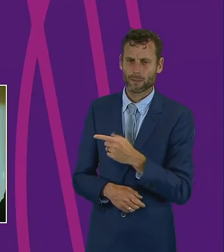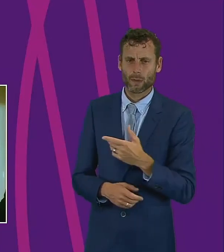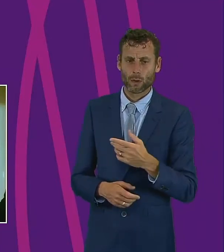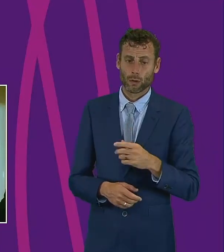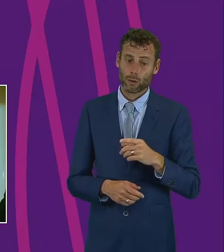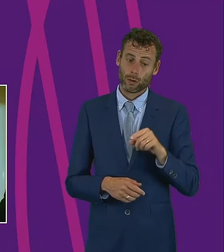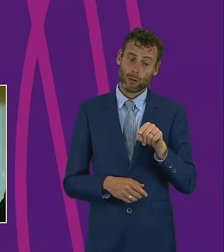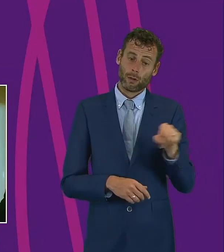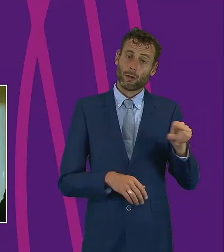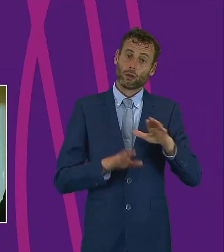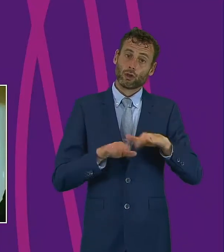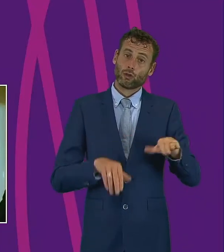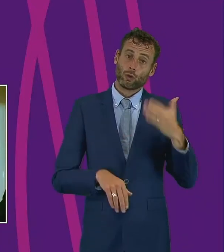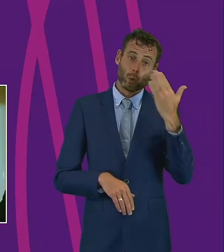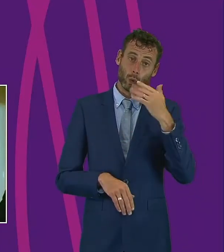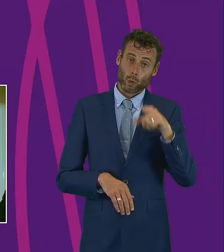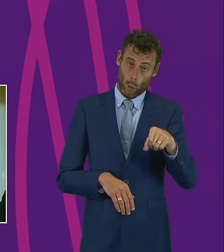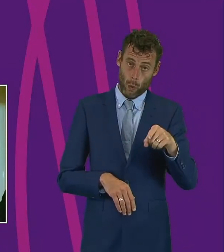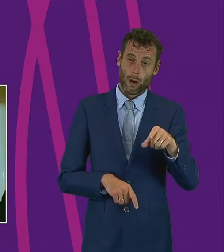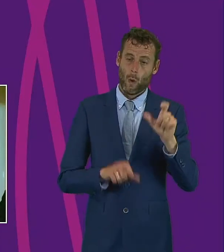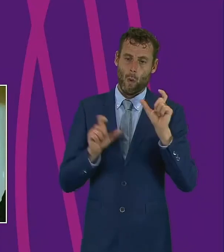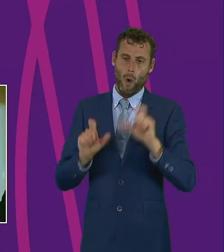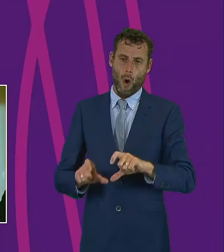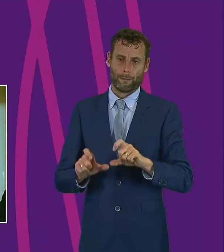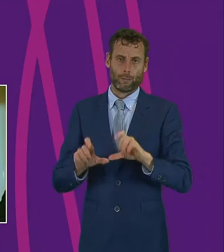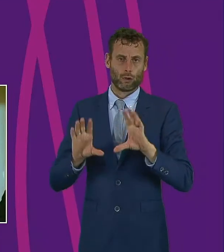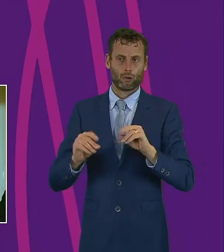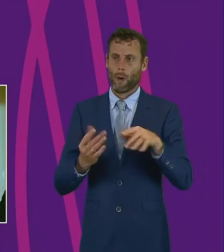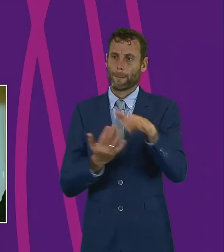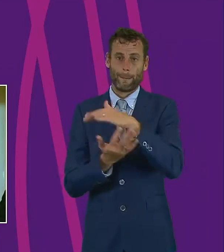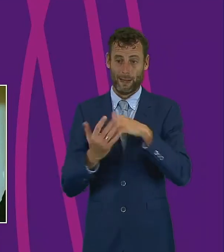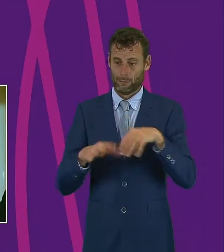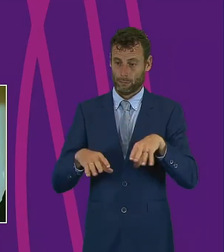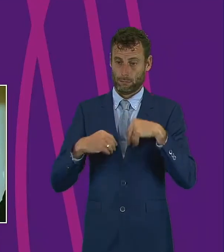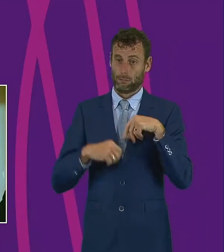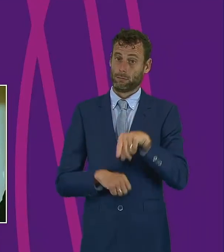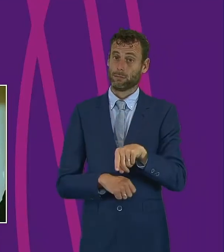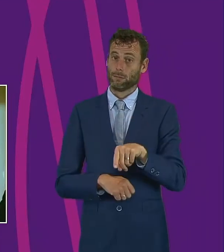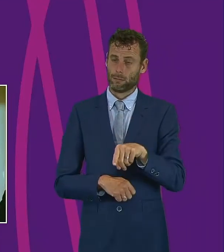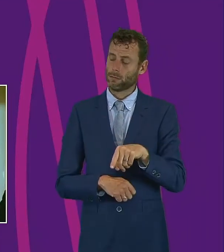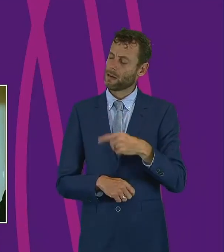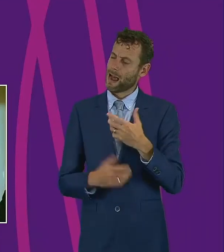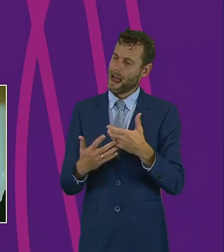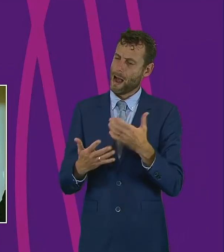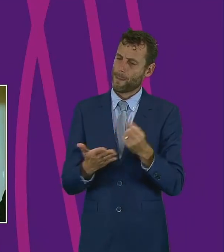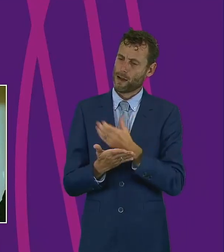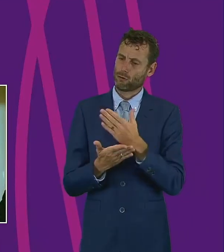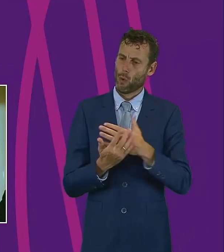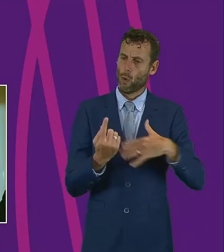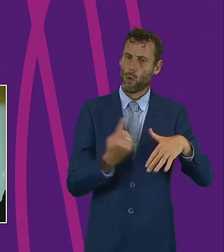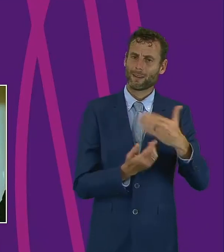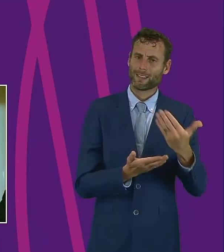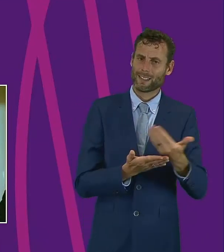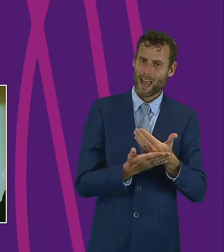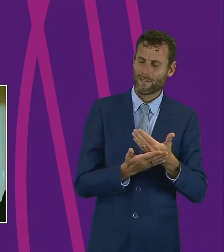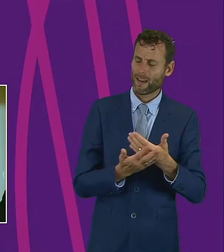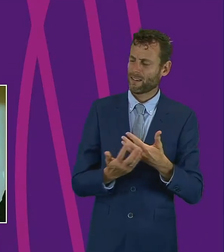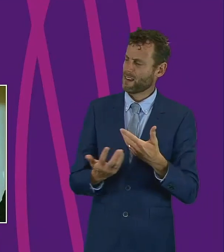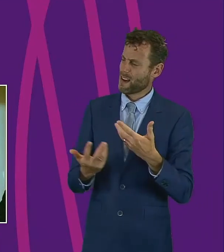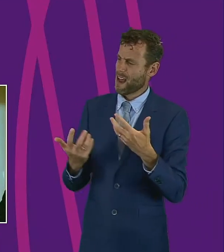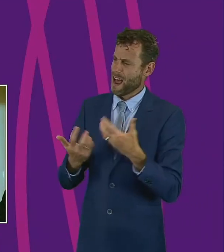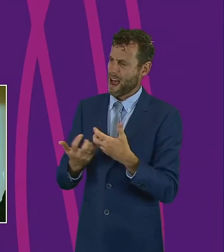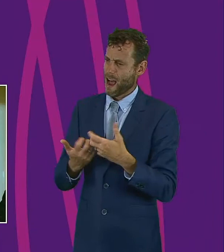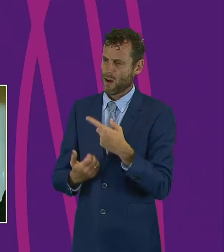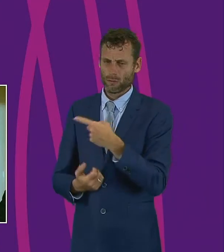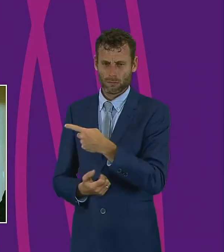isolated COVID-19 outbreaks like this one have been confirmed? And what else can the Government do to highlight the risks of young people meeting